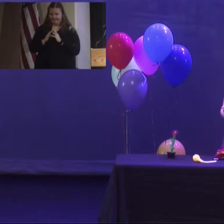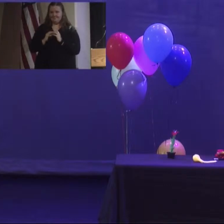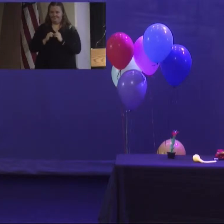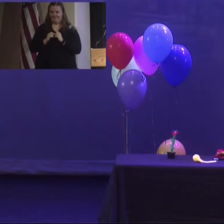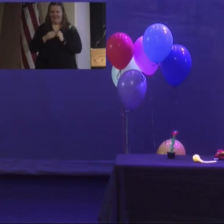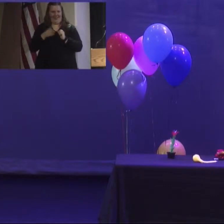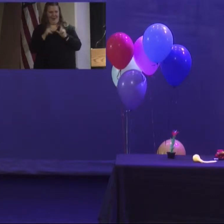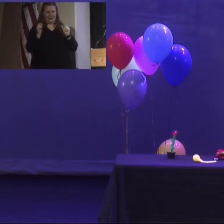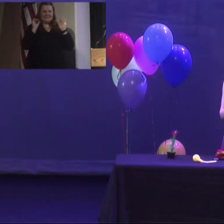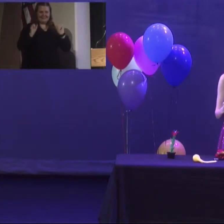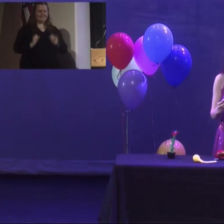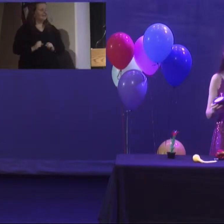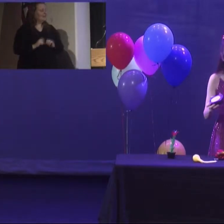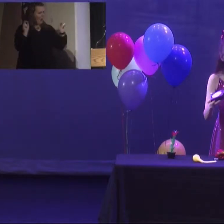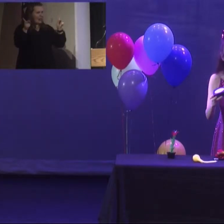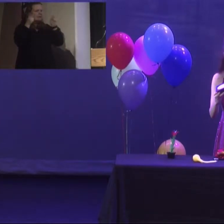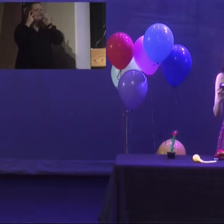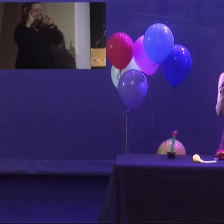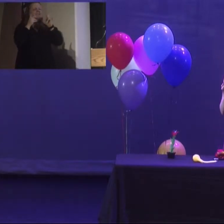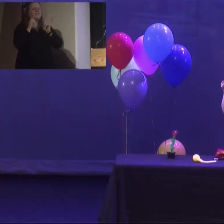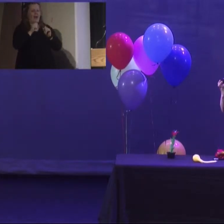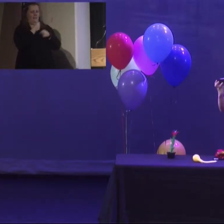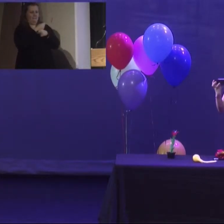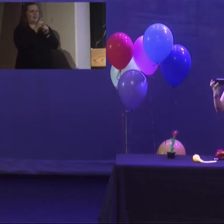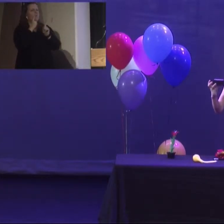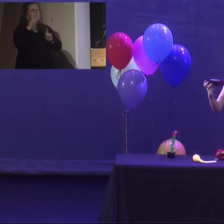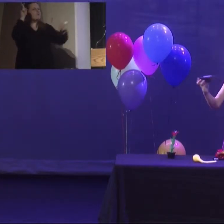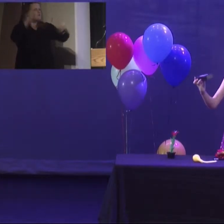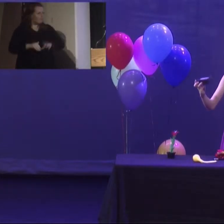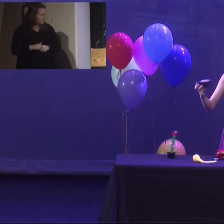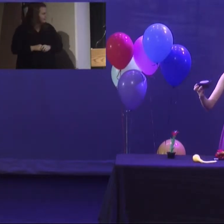there we go. So now, let's see if I can make it work.